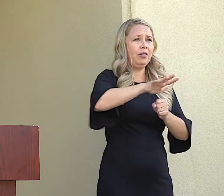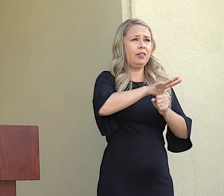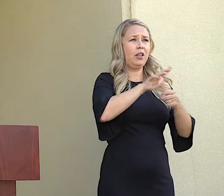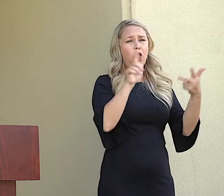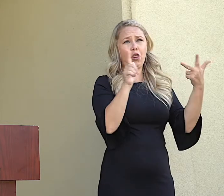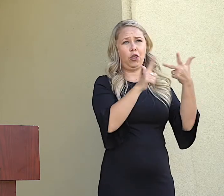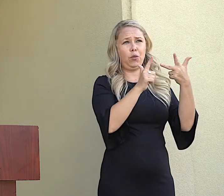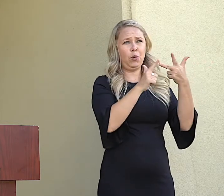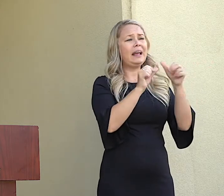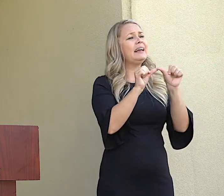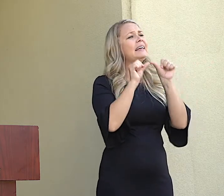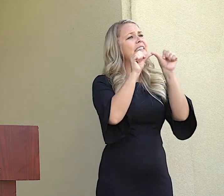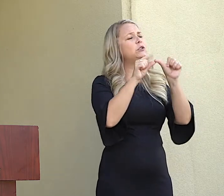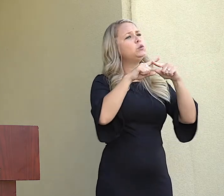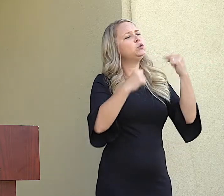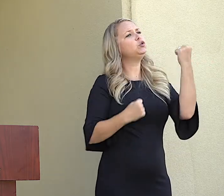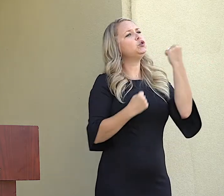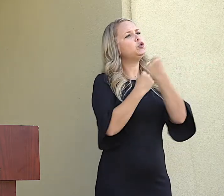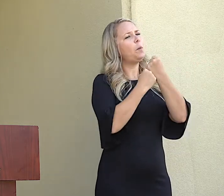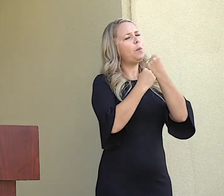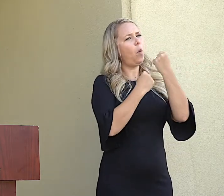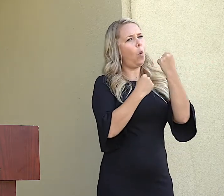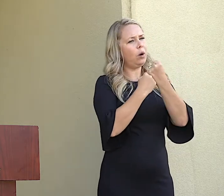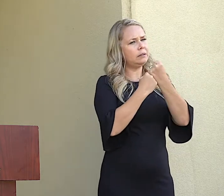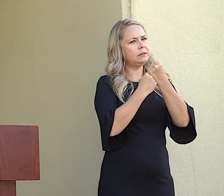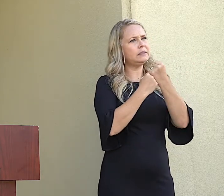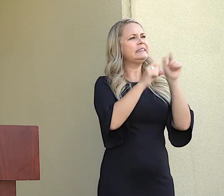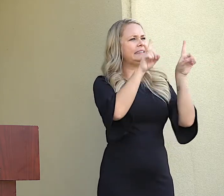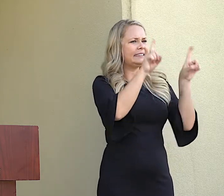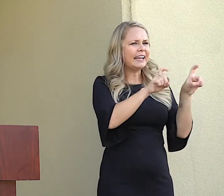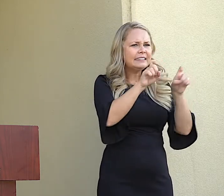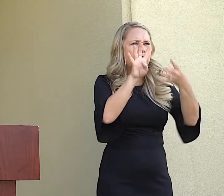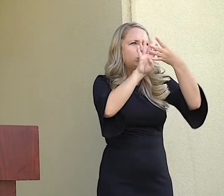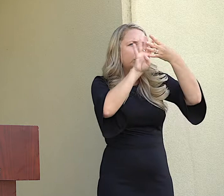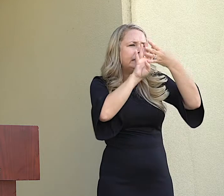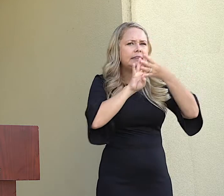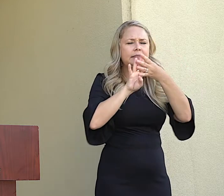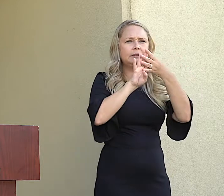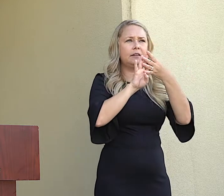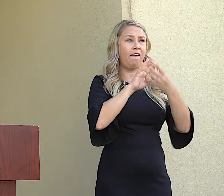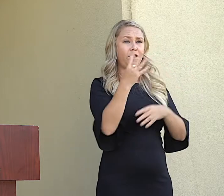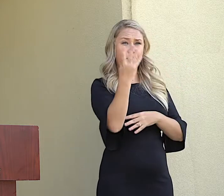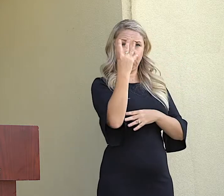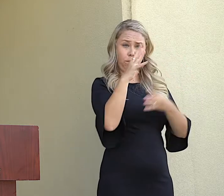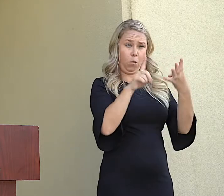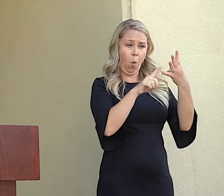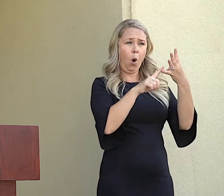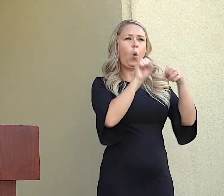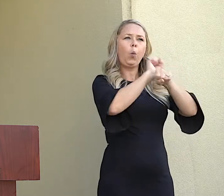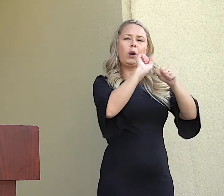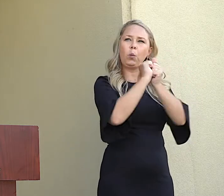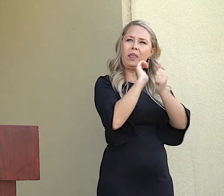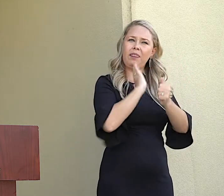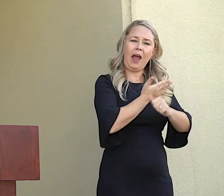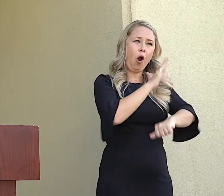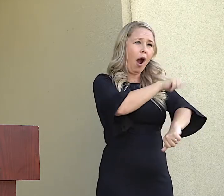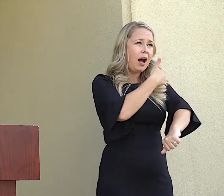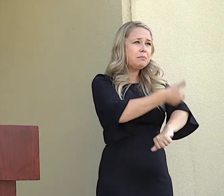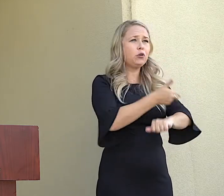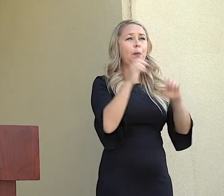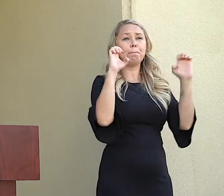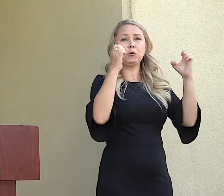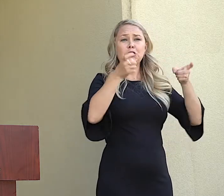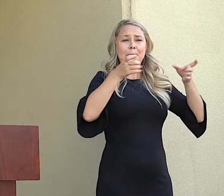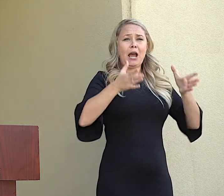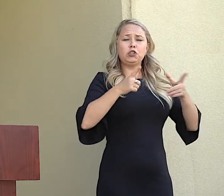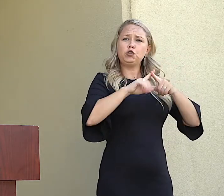3, continuing to support the increase in testing. 4, working with our hospitals and emergency management to